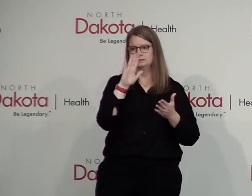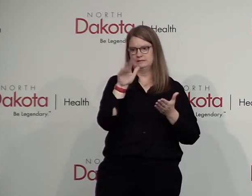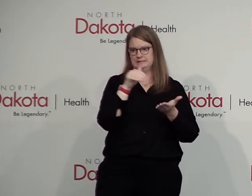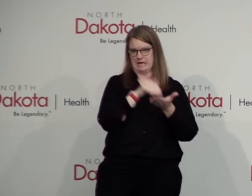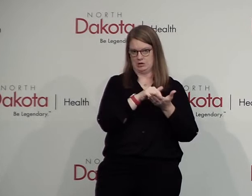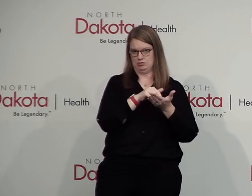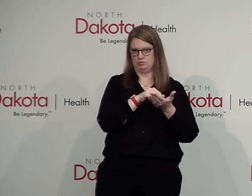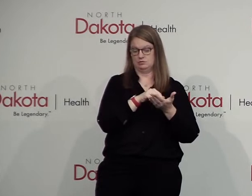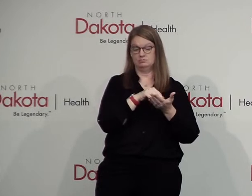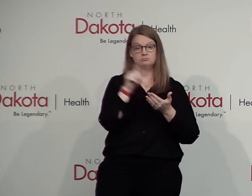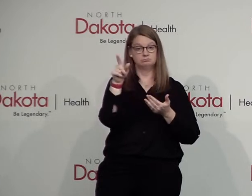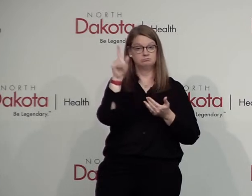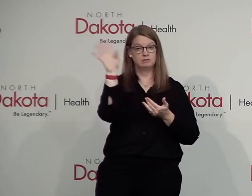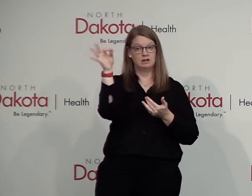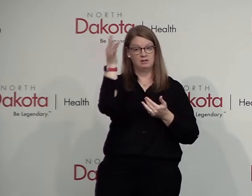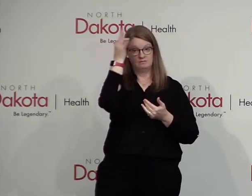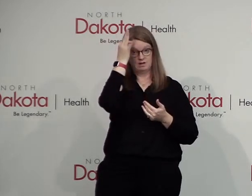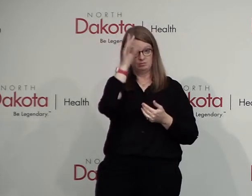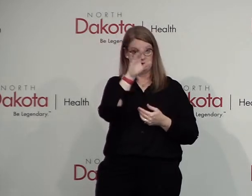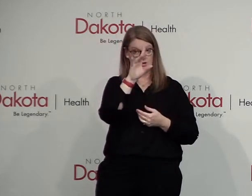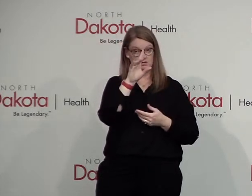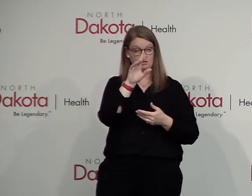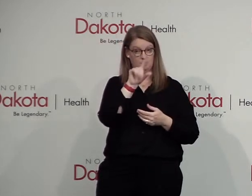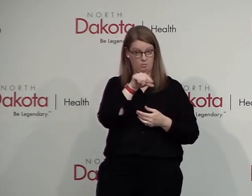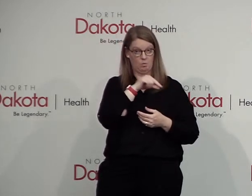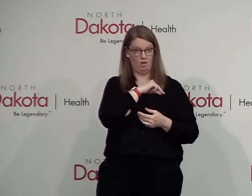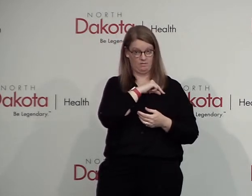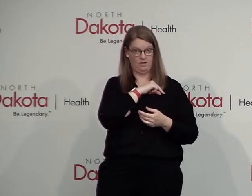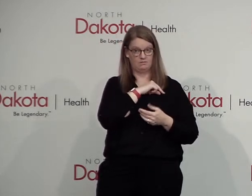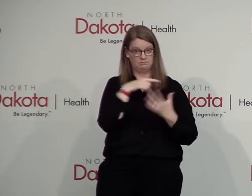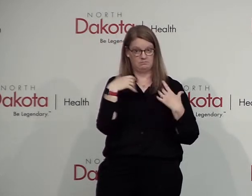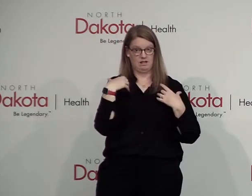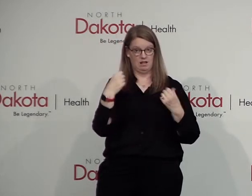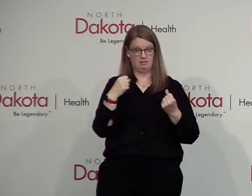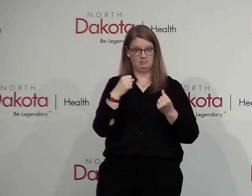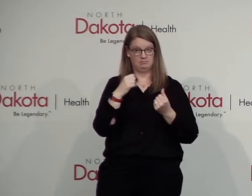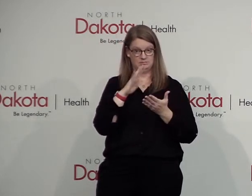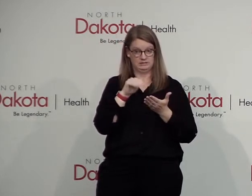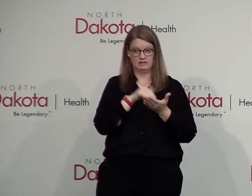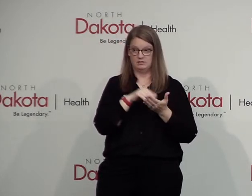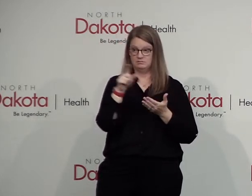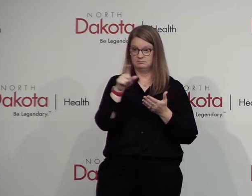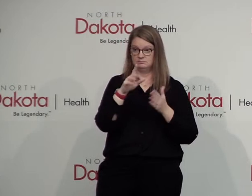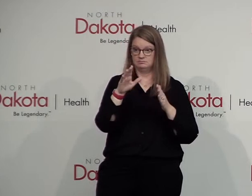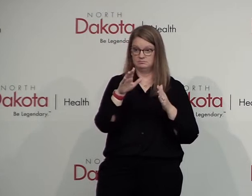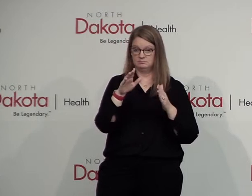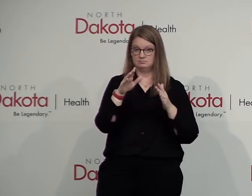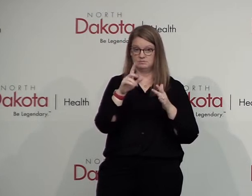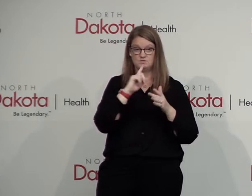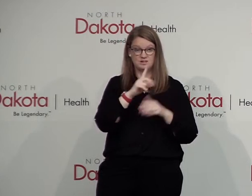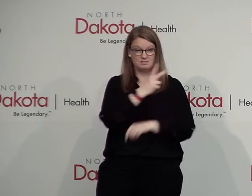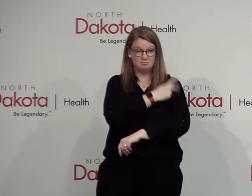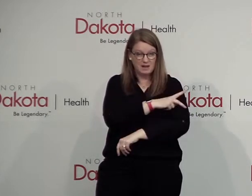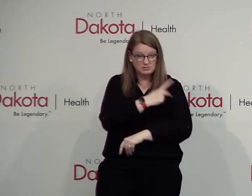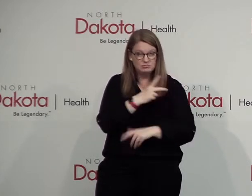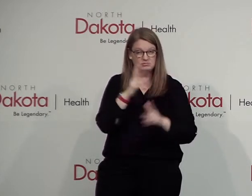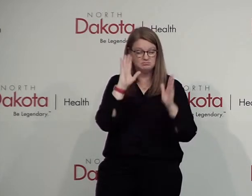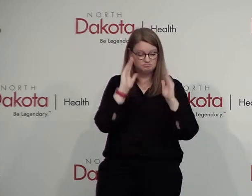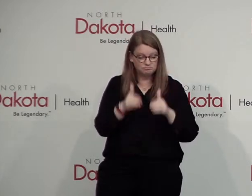Centers, it is the federally qualified health center that is committed to delivering patient-centered,